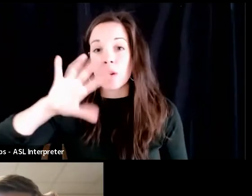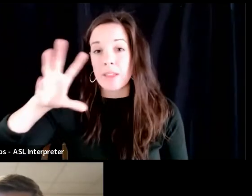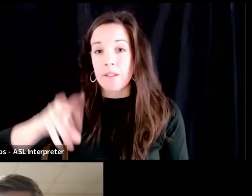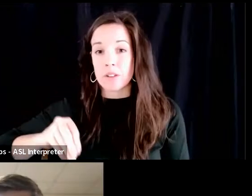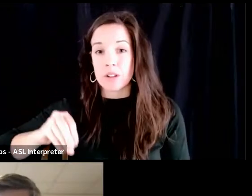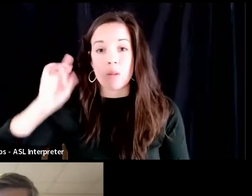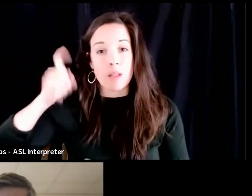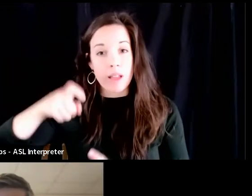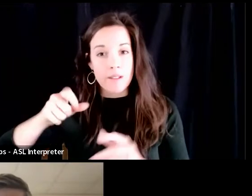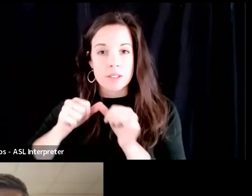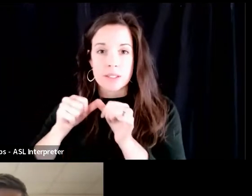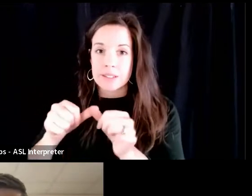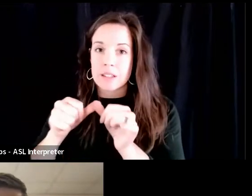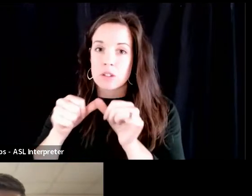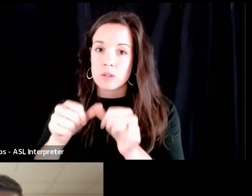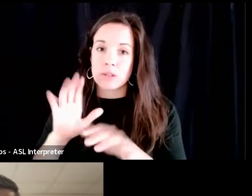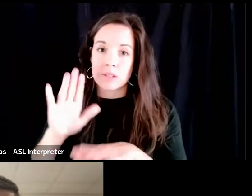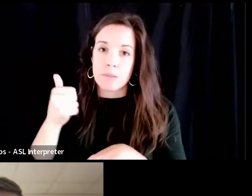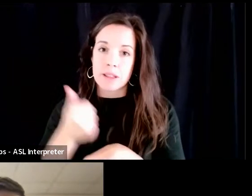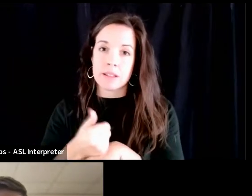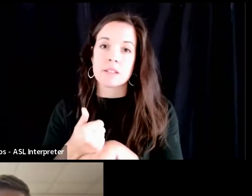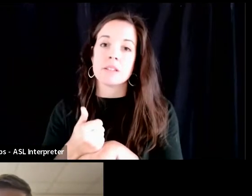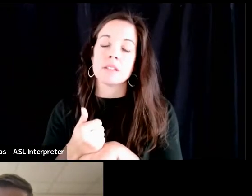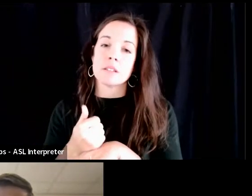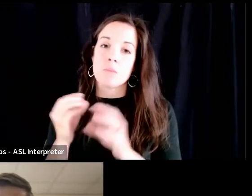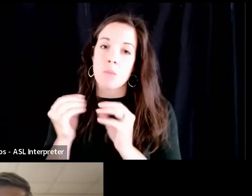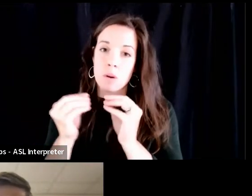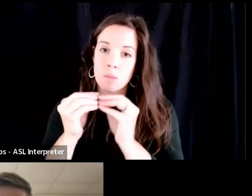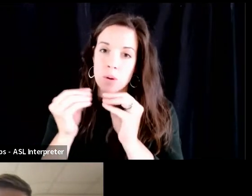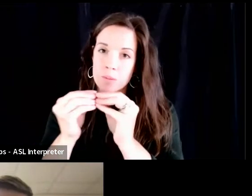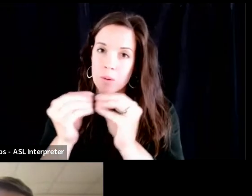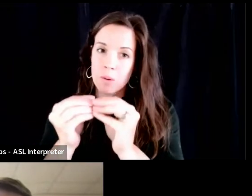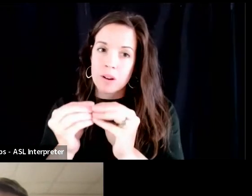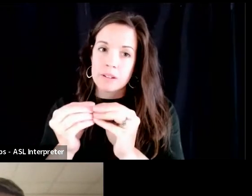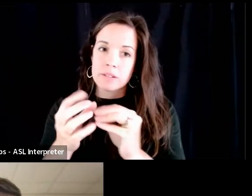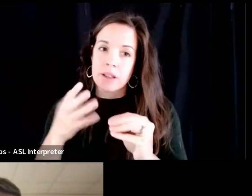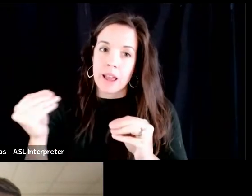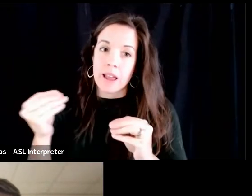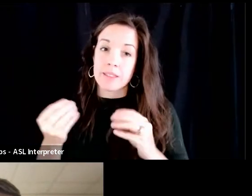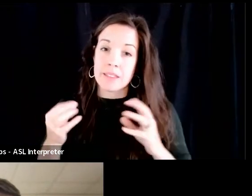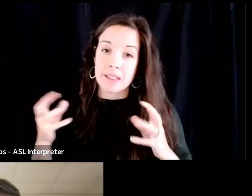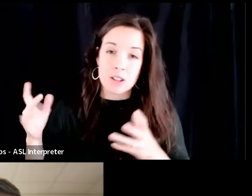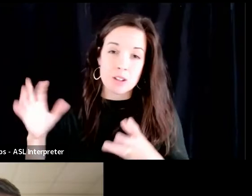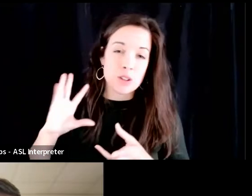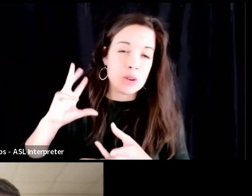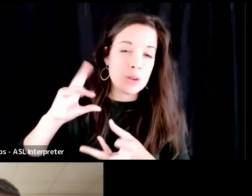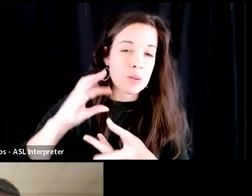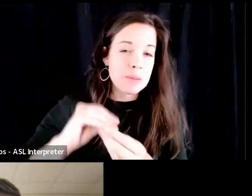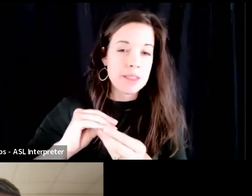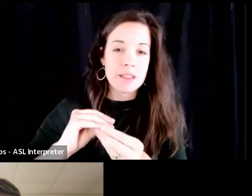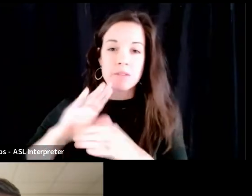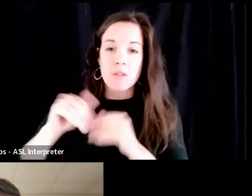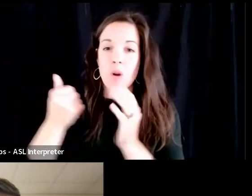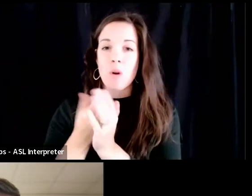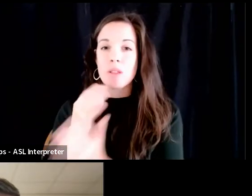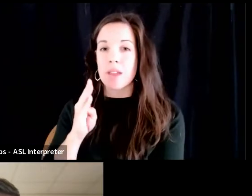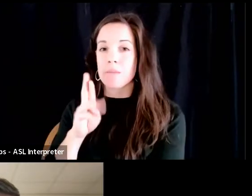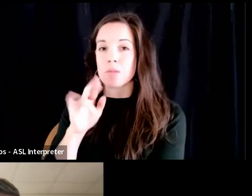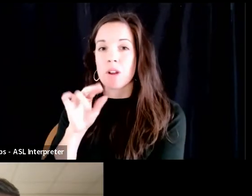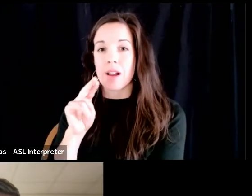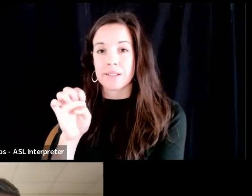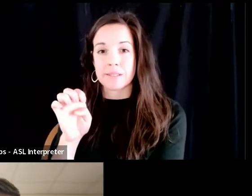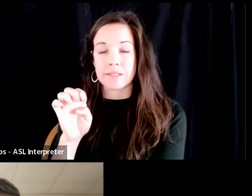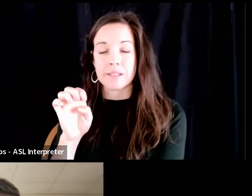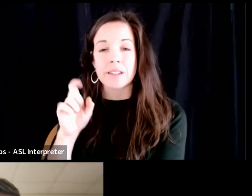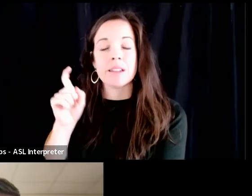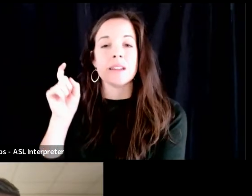continue to build more and more desalination plants. And the accumulated impact of all of that brine needs